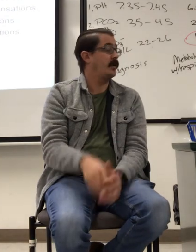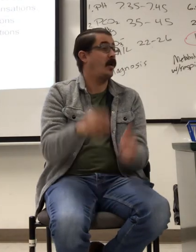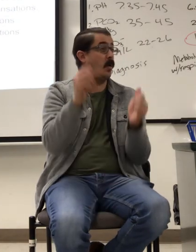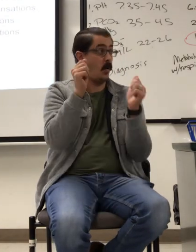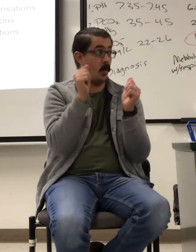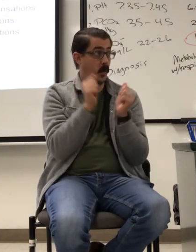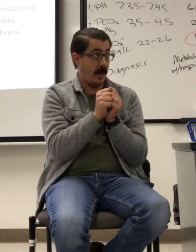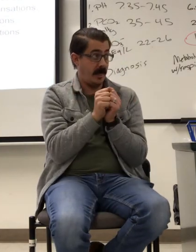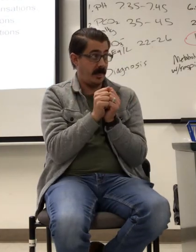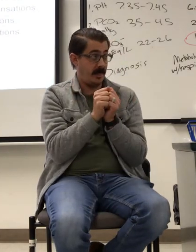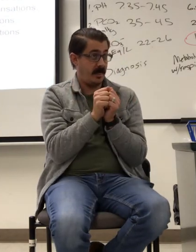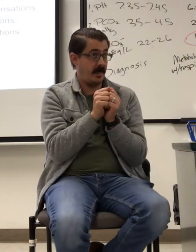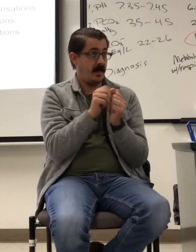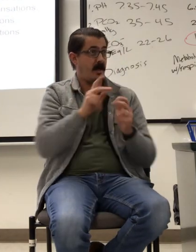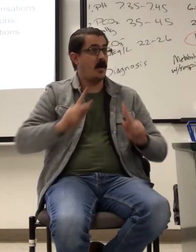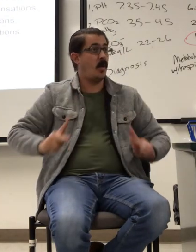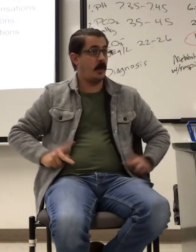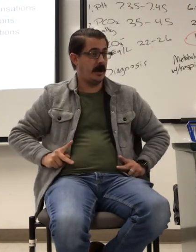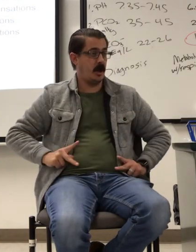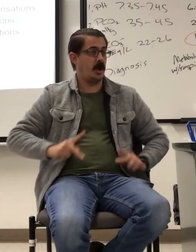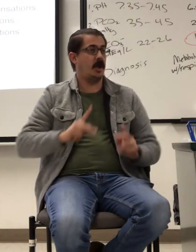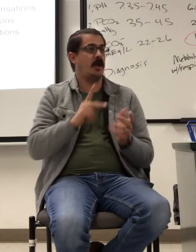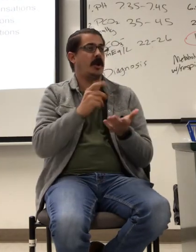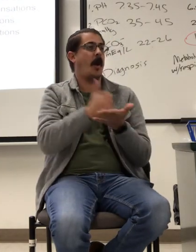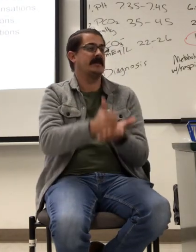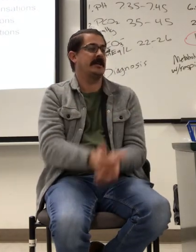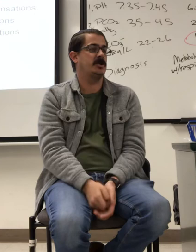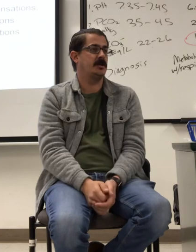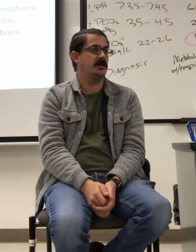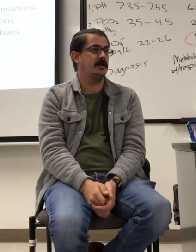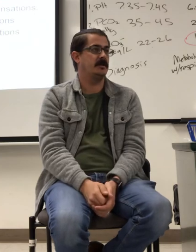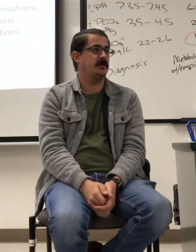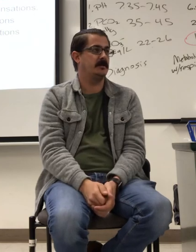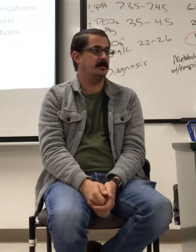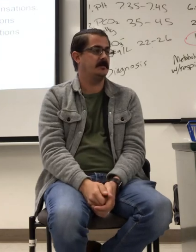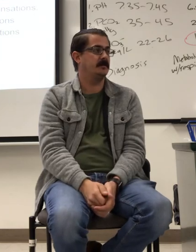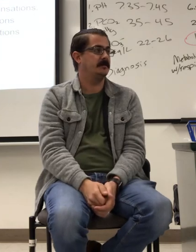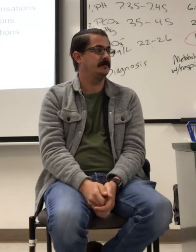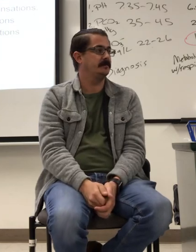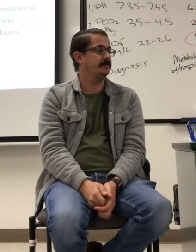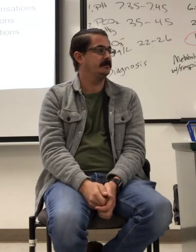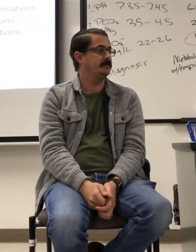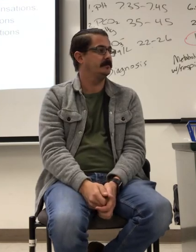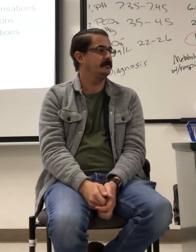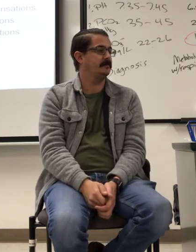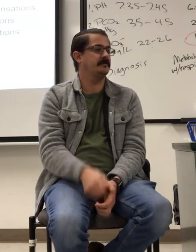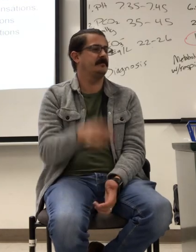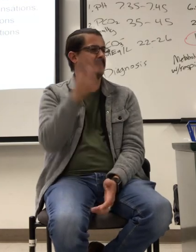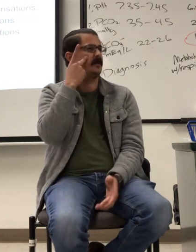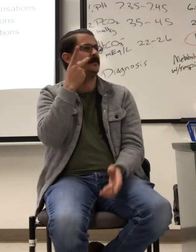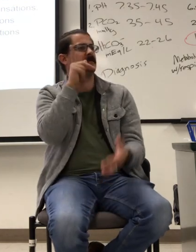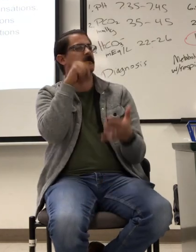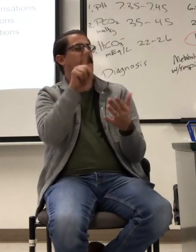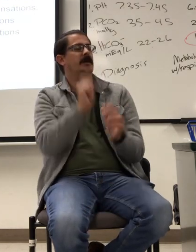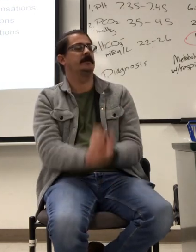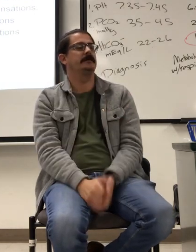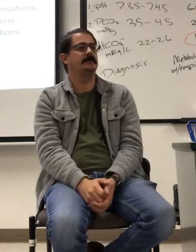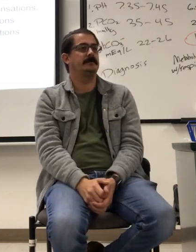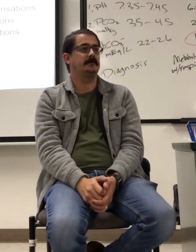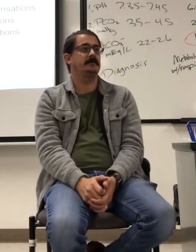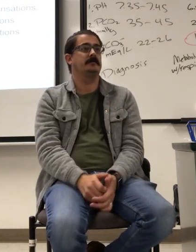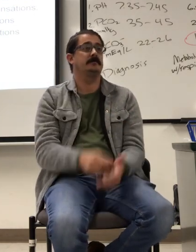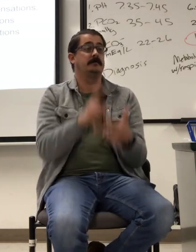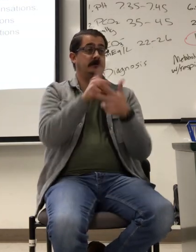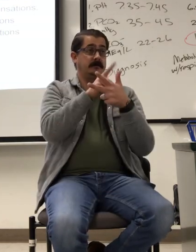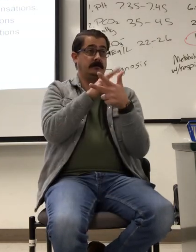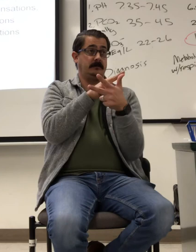With. Renal. Yeah, with renal. Comp. Okay, let's check the word. Okay, so evaluate